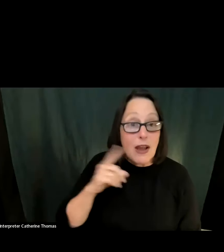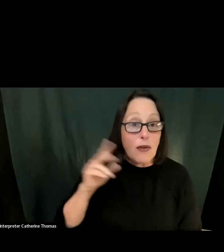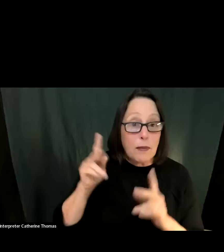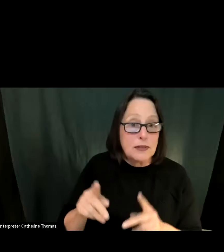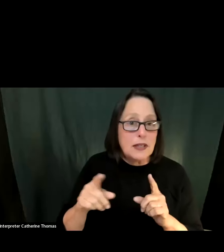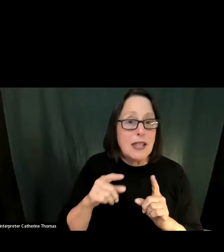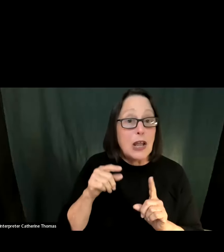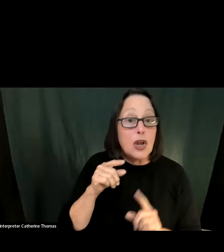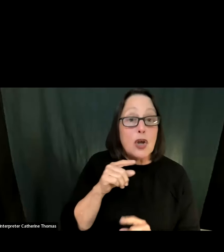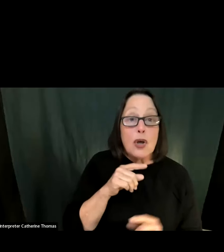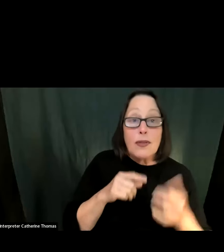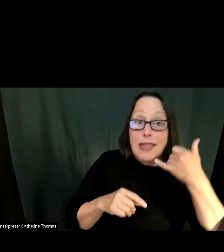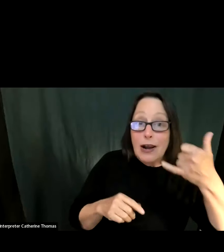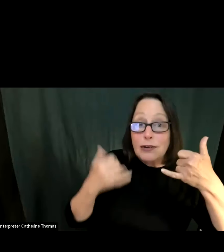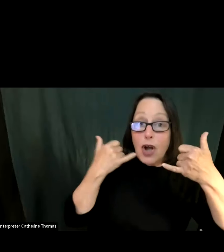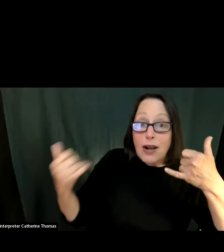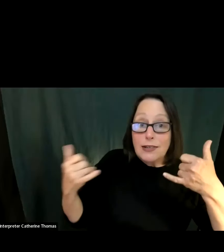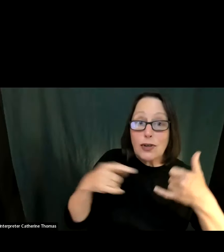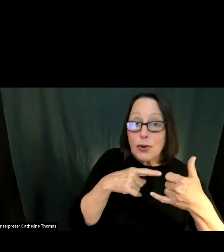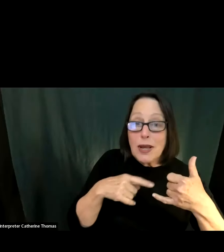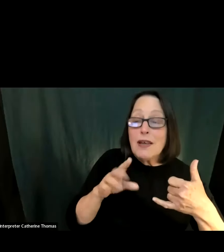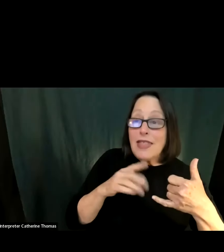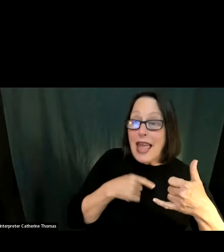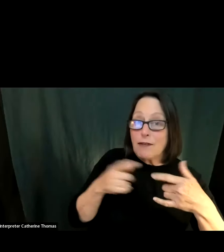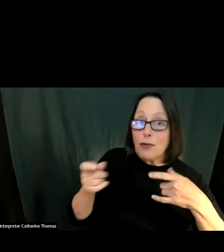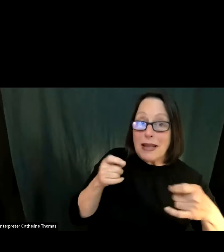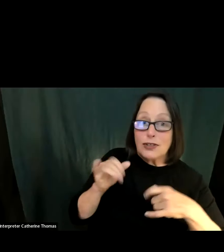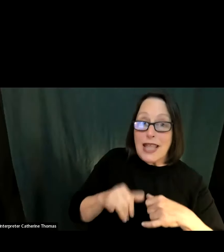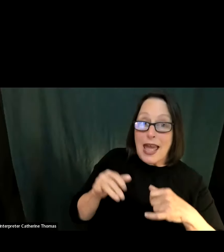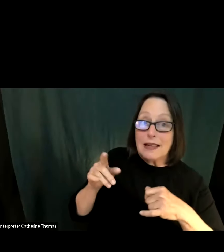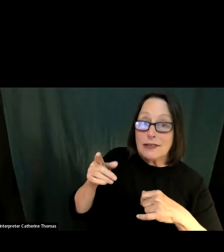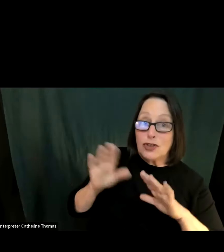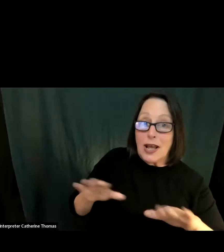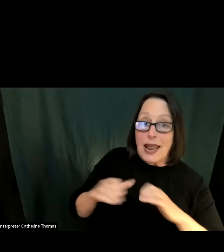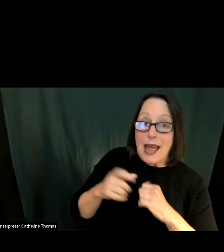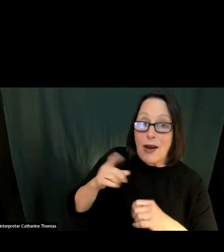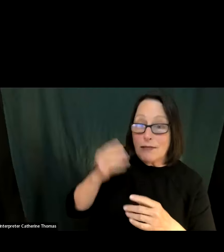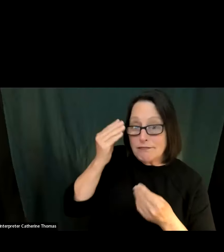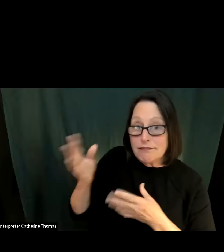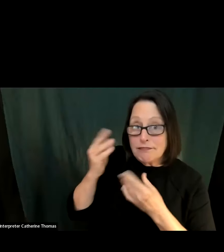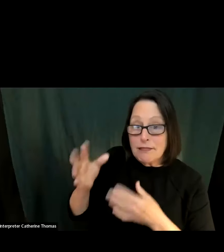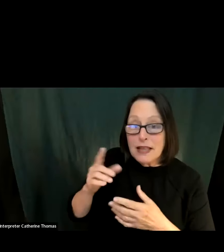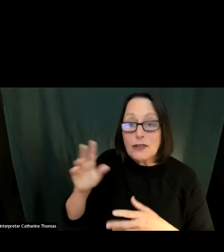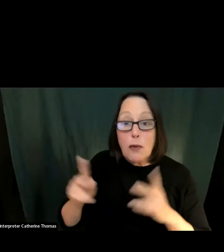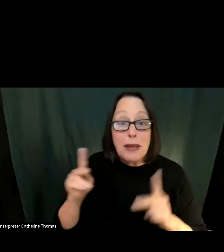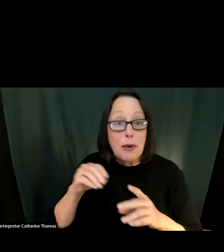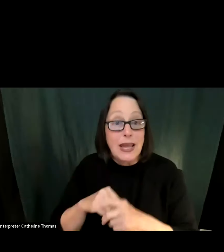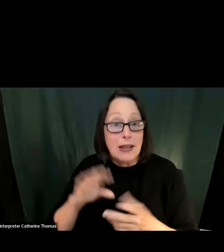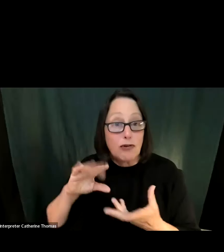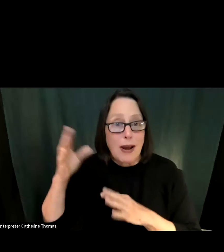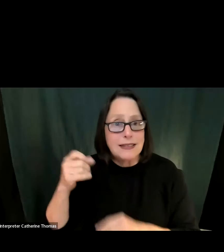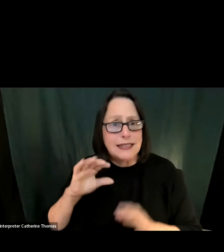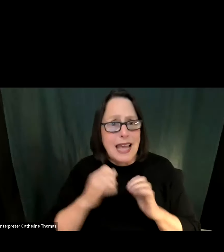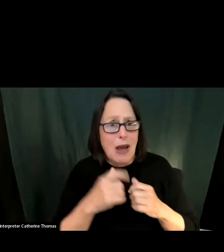to talk about how to manage the child in crisis. And so you can imagine, hopefully, how well people in crisis process information.